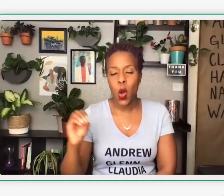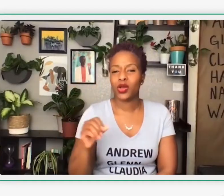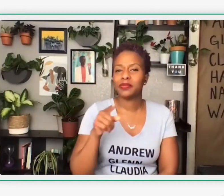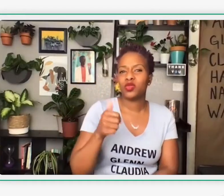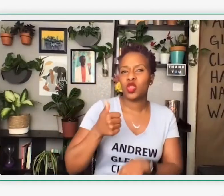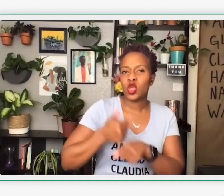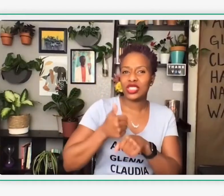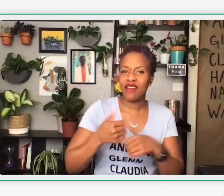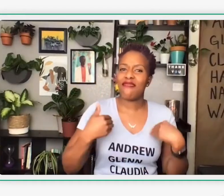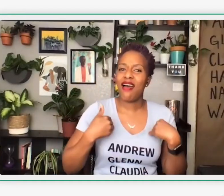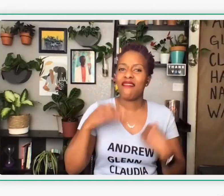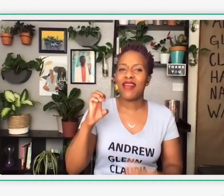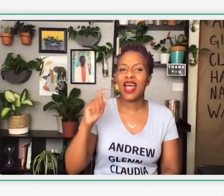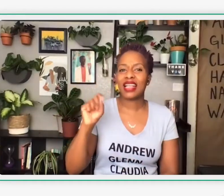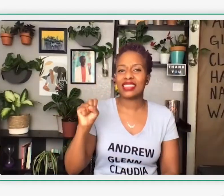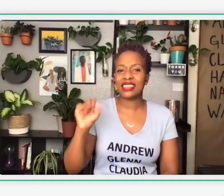lifestyle.